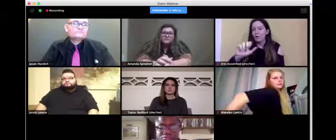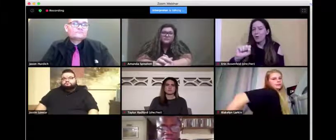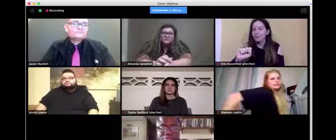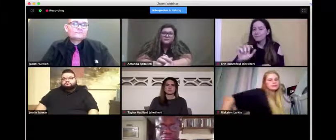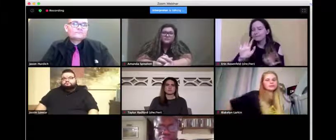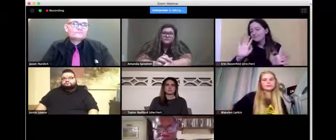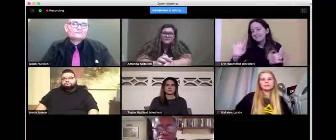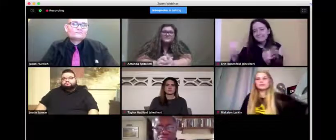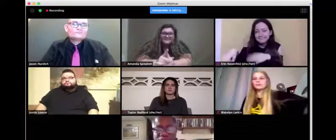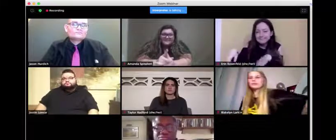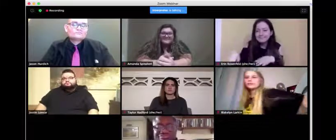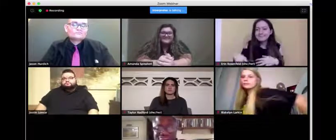yeah,